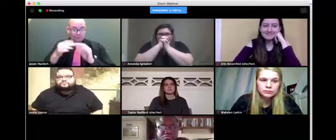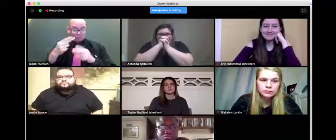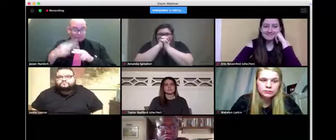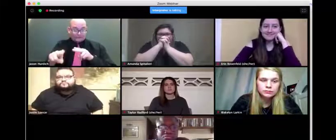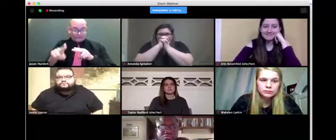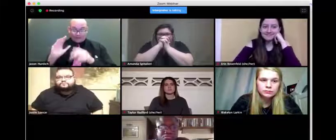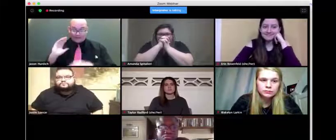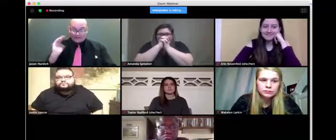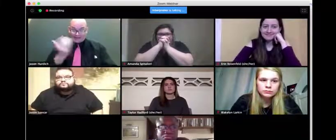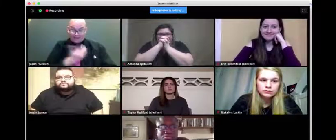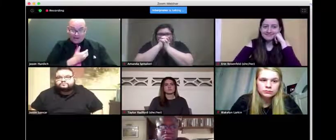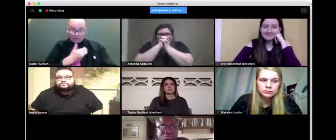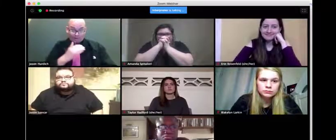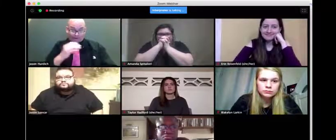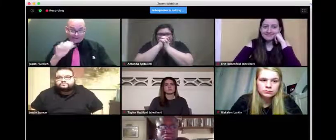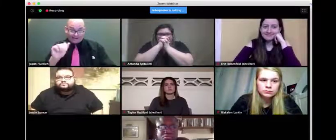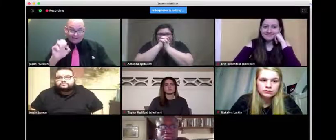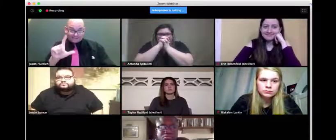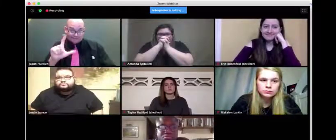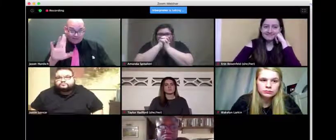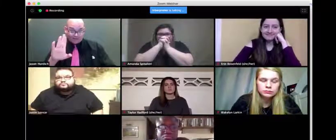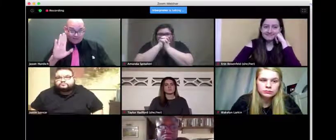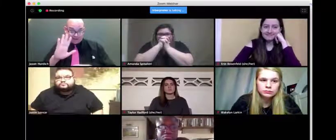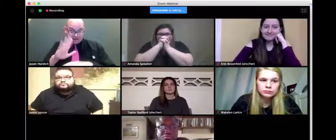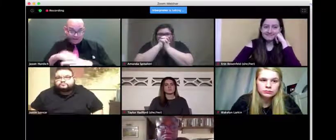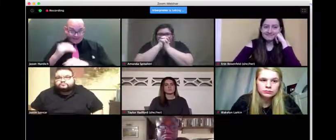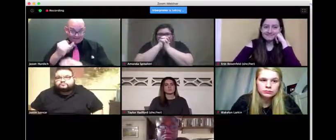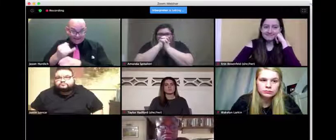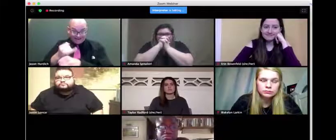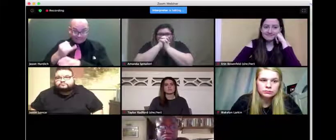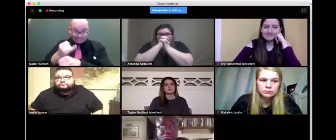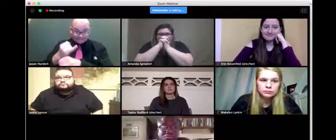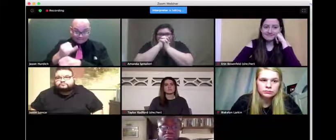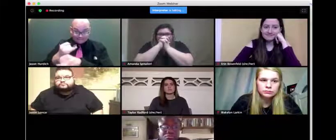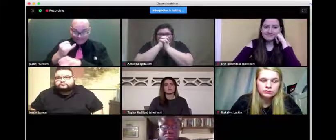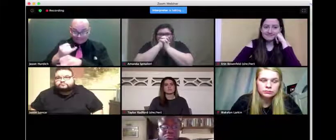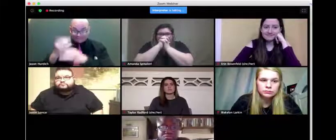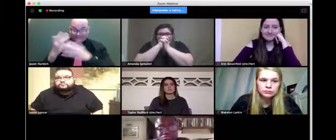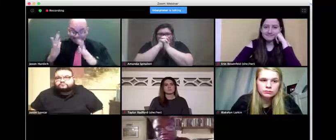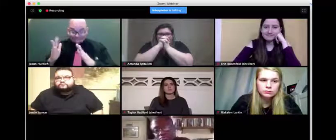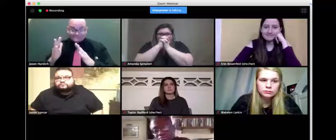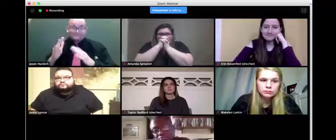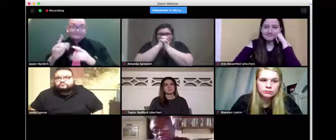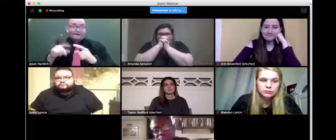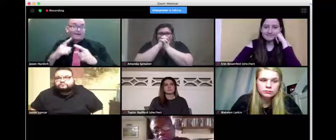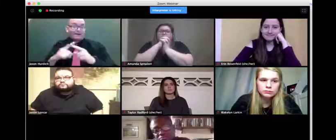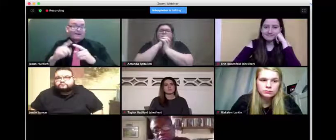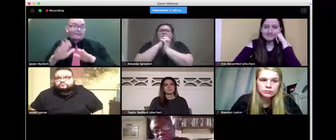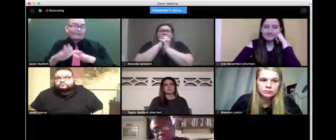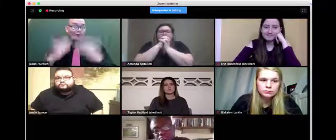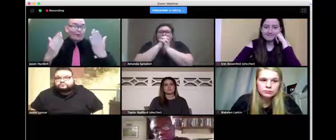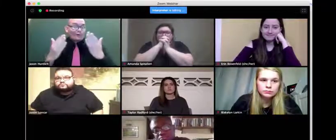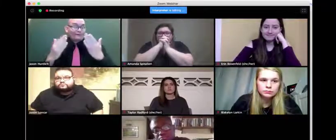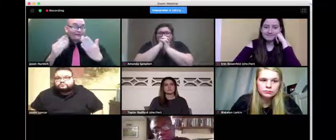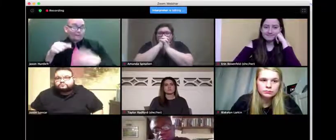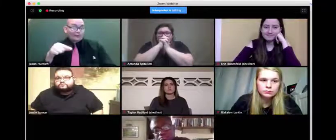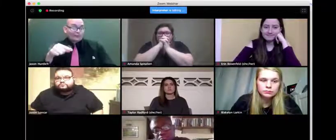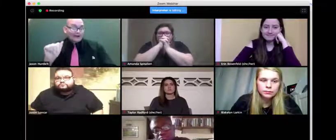at the campus. And then after that, we will open it up to the Q&As. And I'm curious to find out from the audience what questions you would want